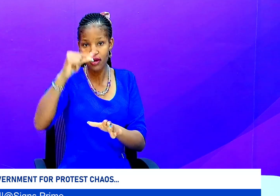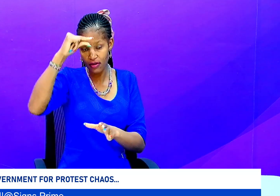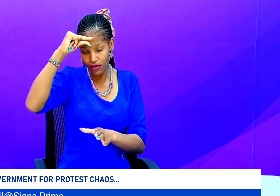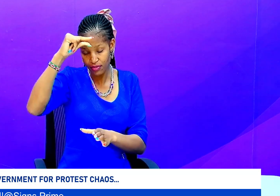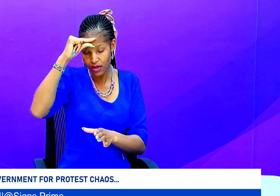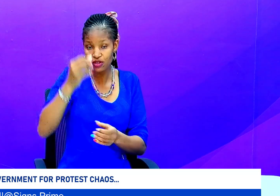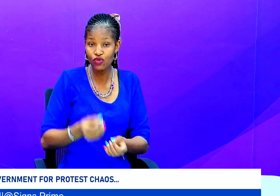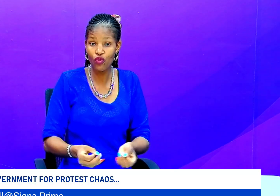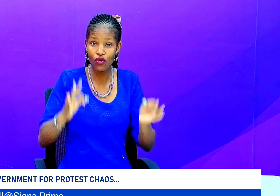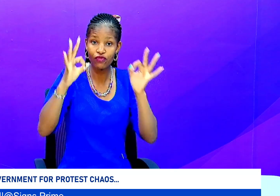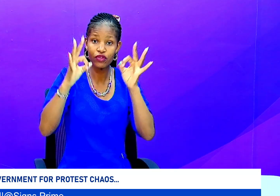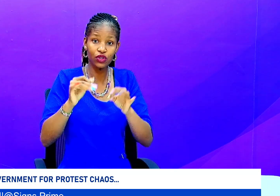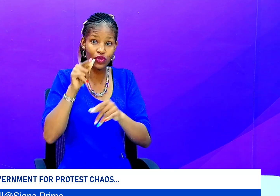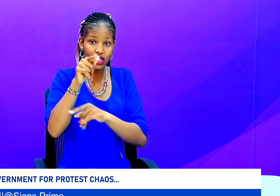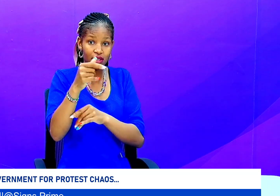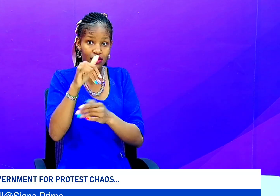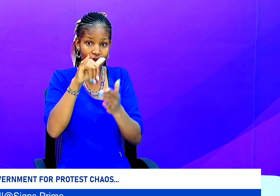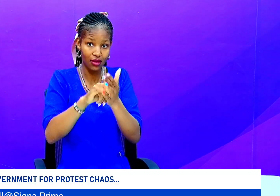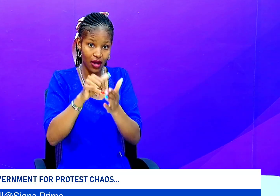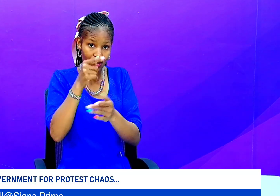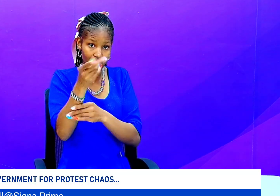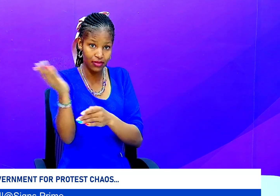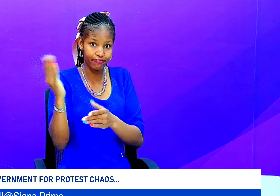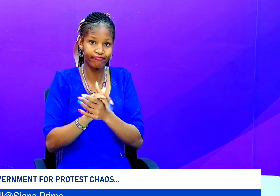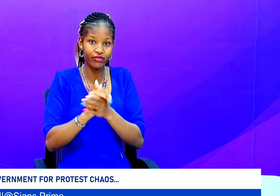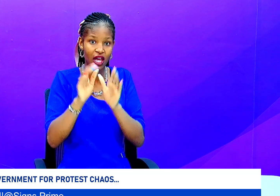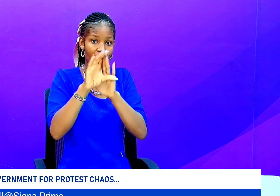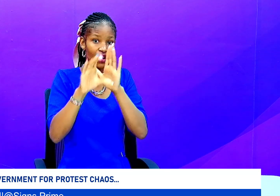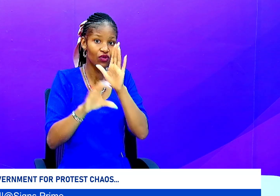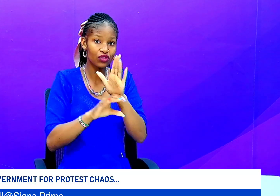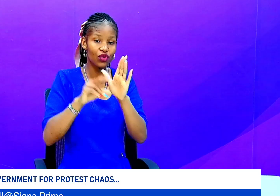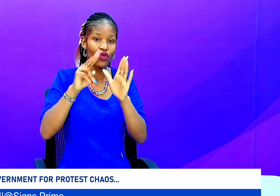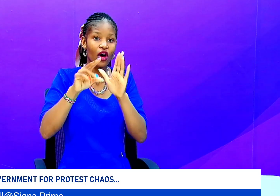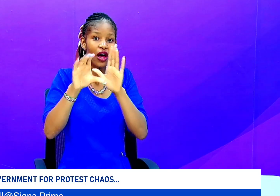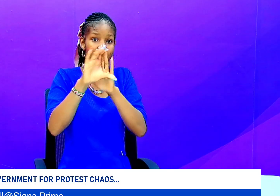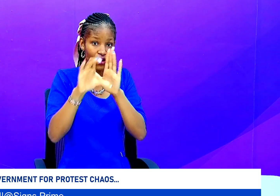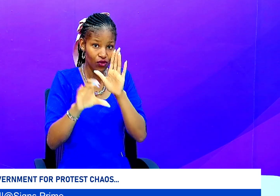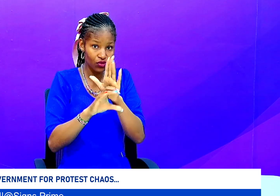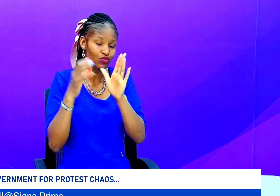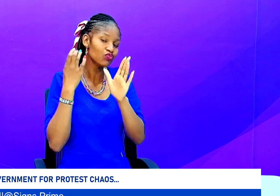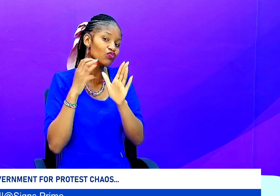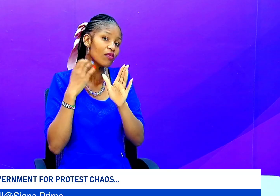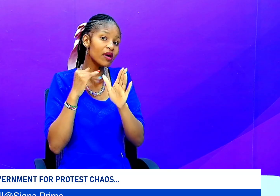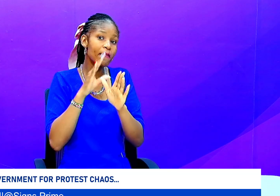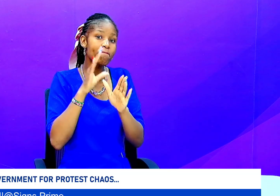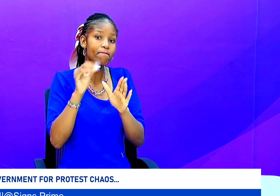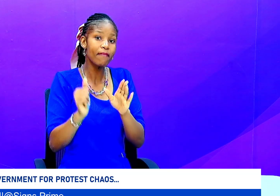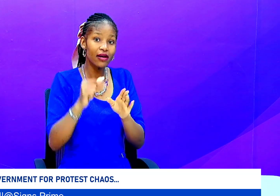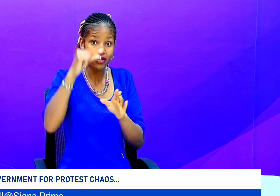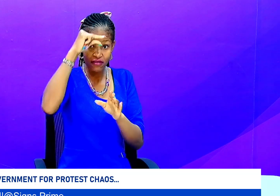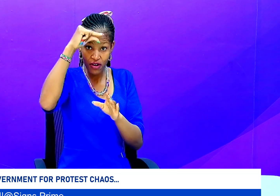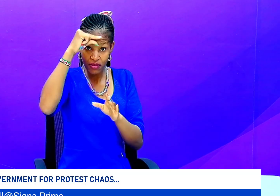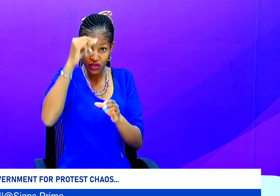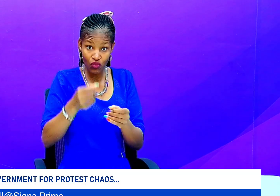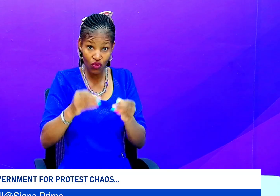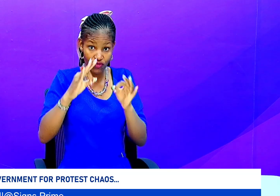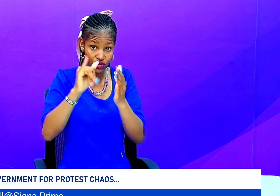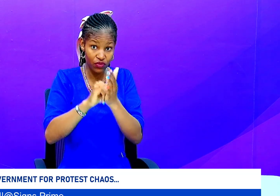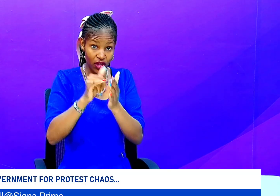Nyoro expressed disbelief at the claims by government officials that they were caught off guard by the